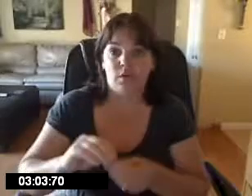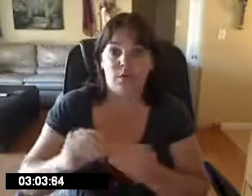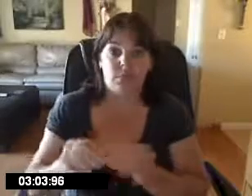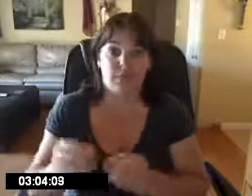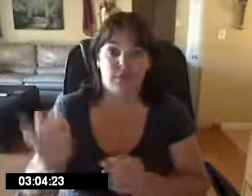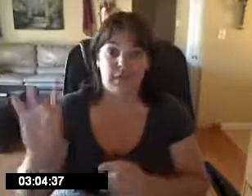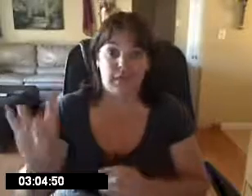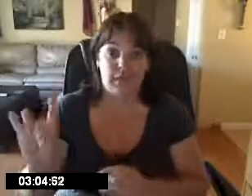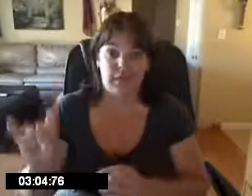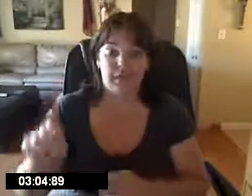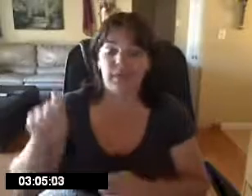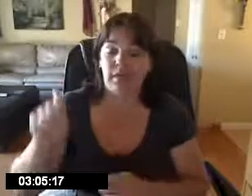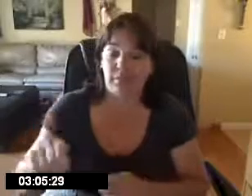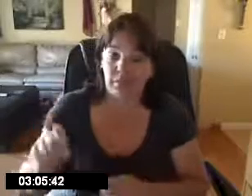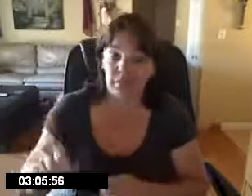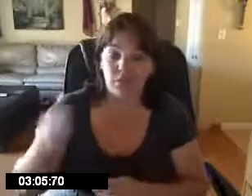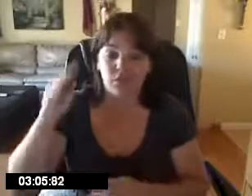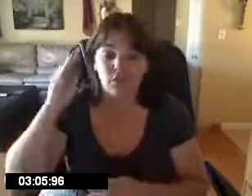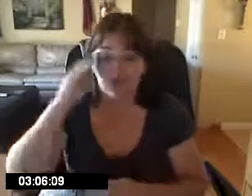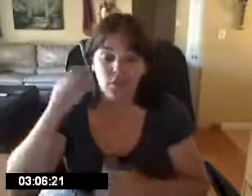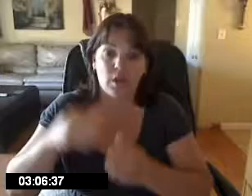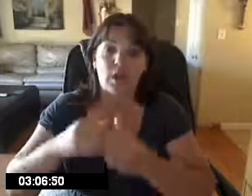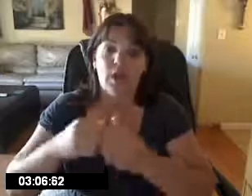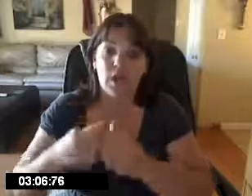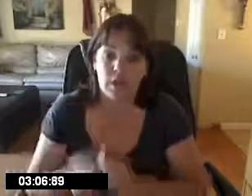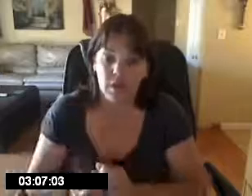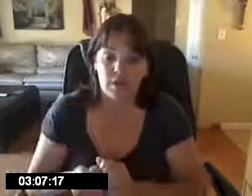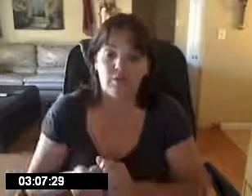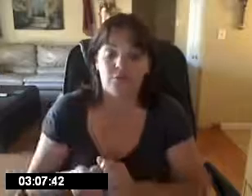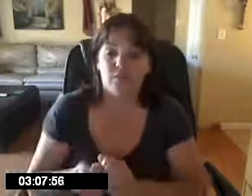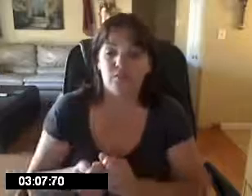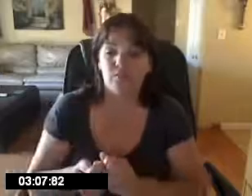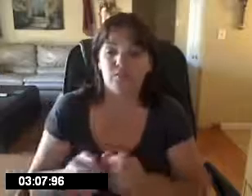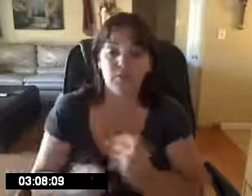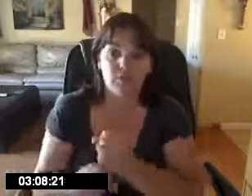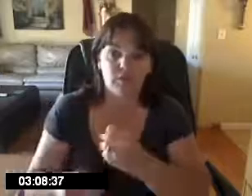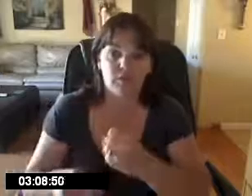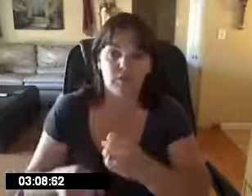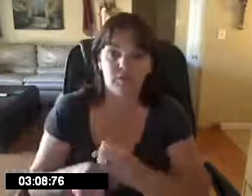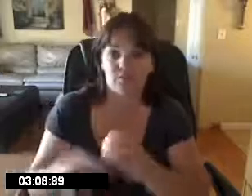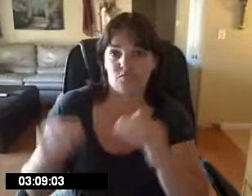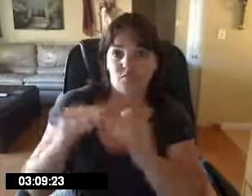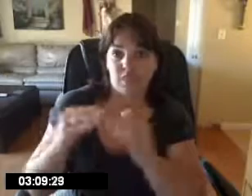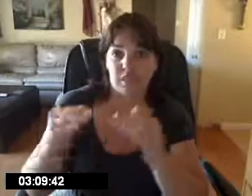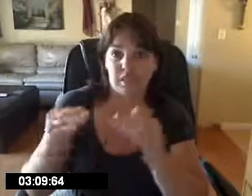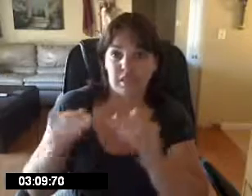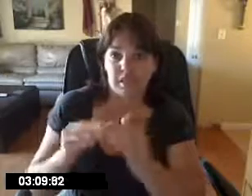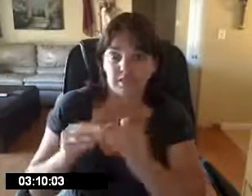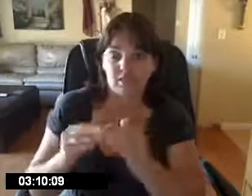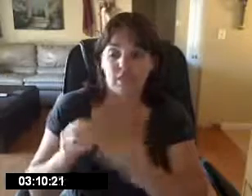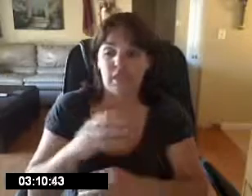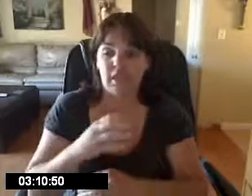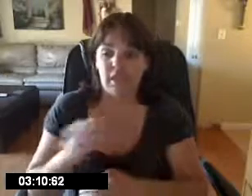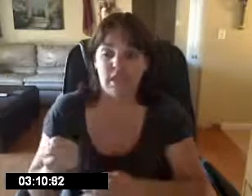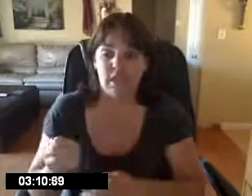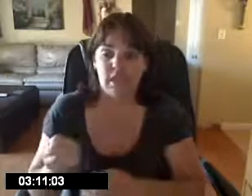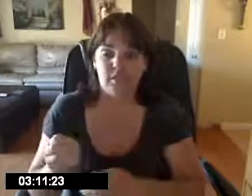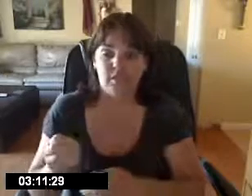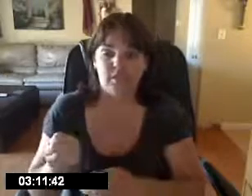to construct equivalent discourse in the target language while monitoring message comprehension and feedback to